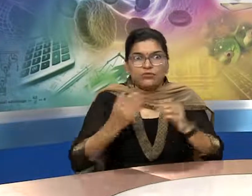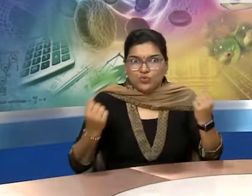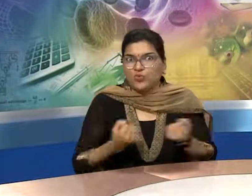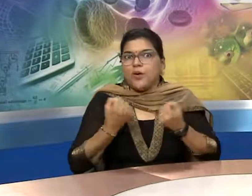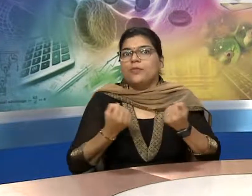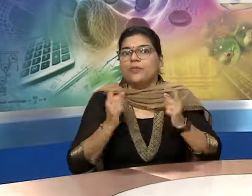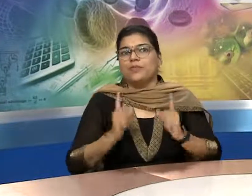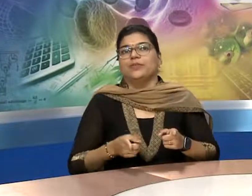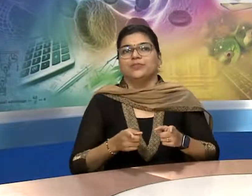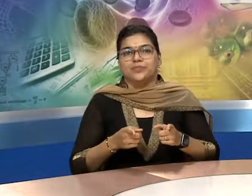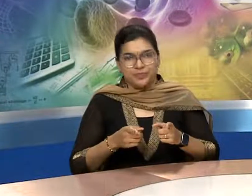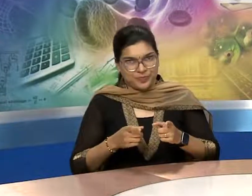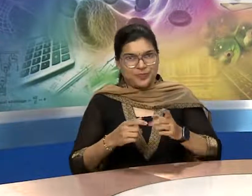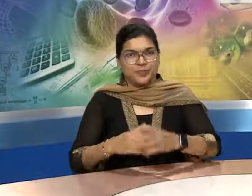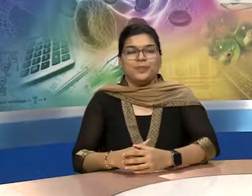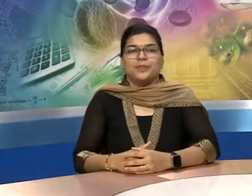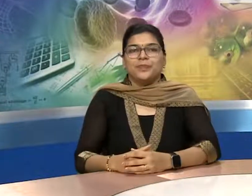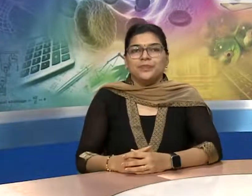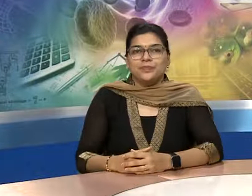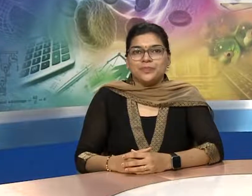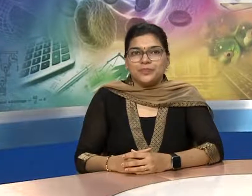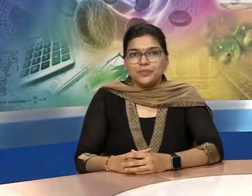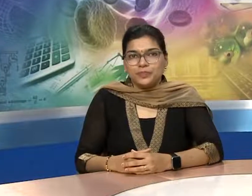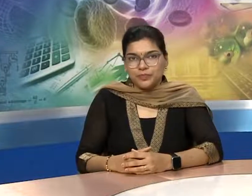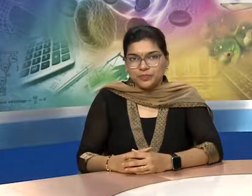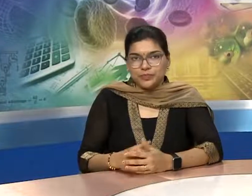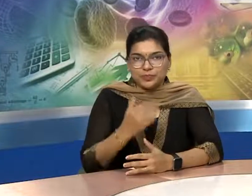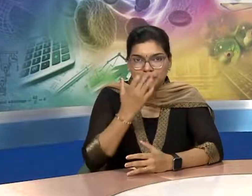from many factors.